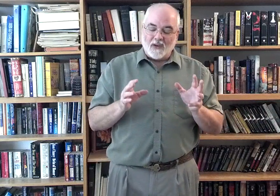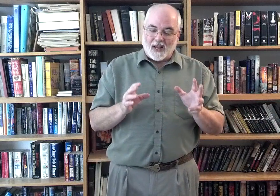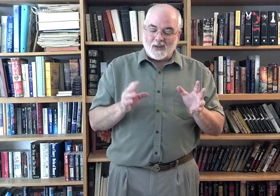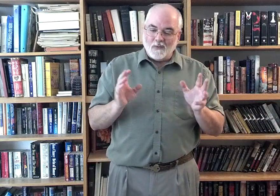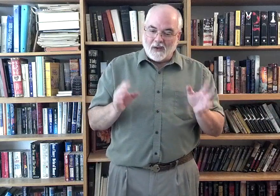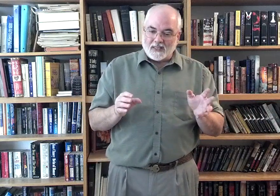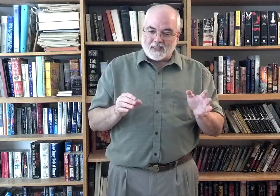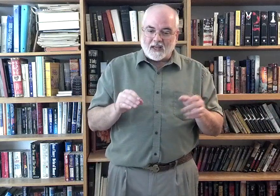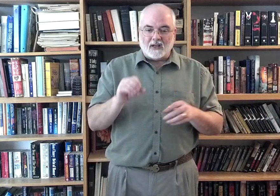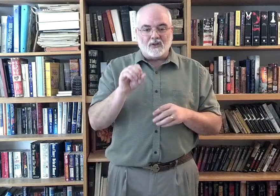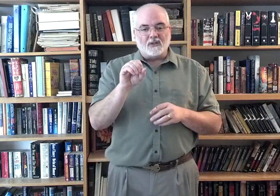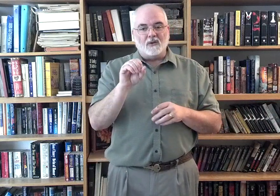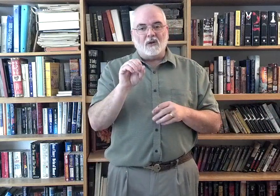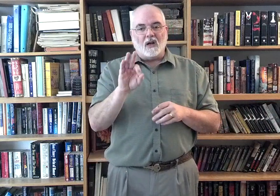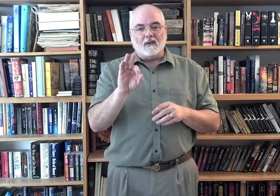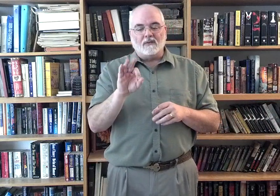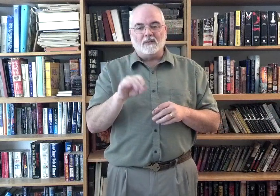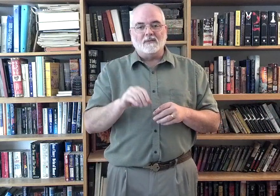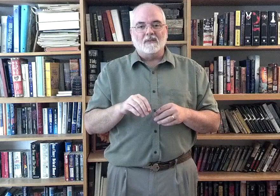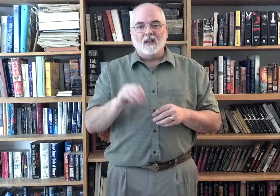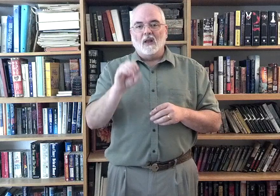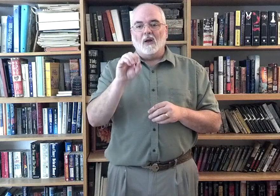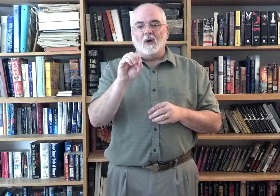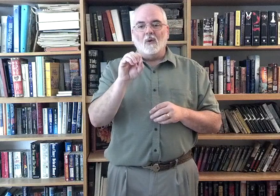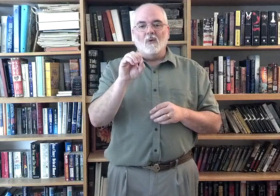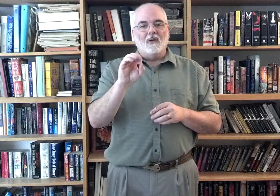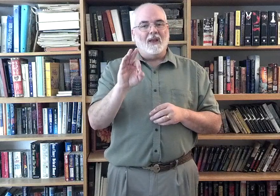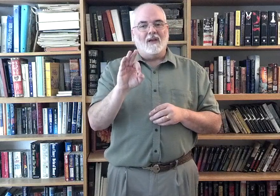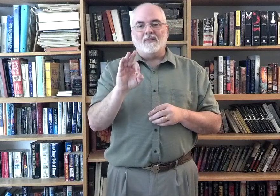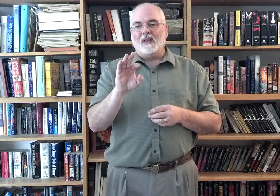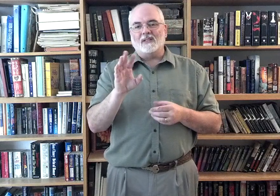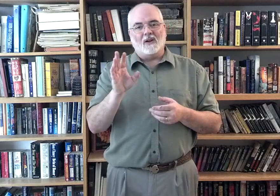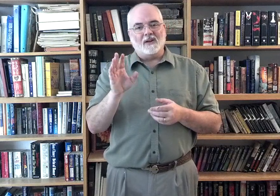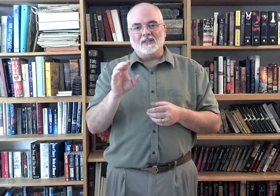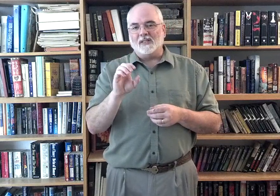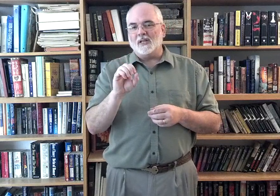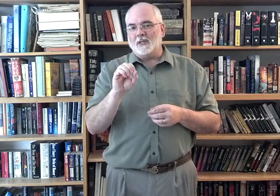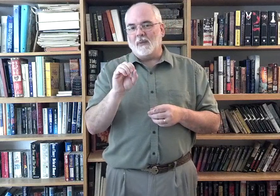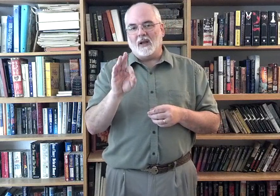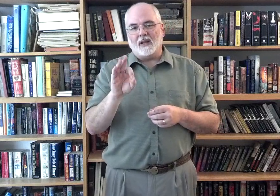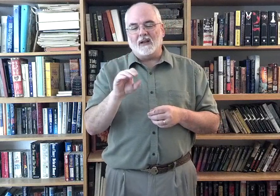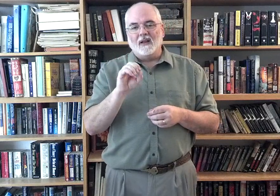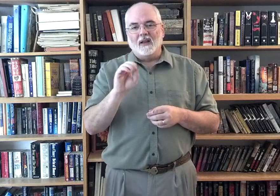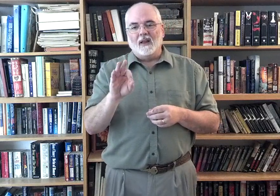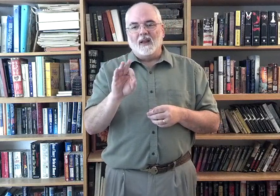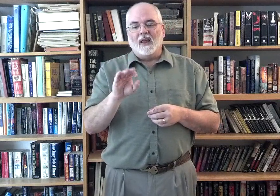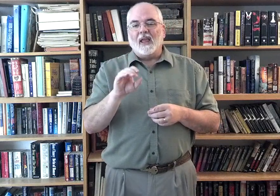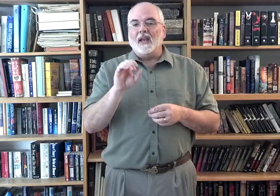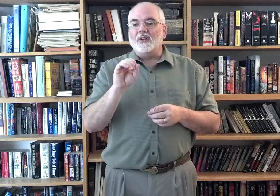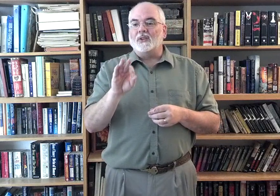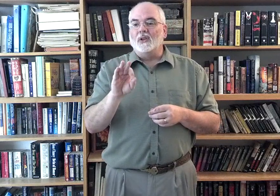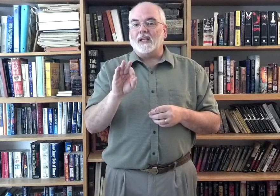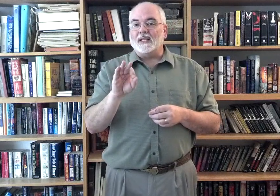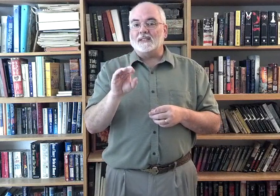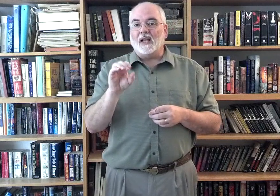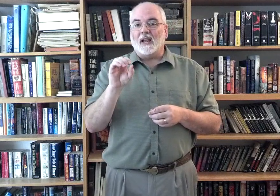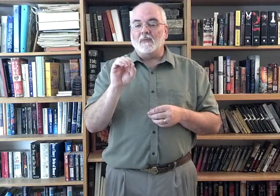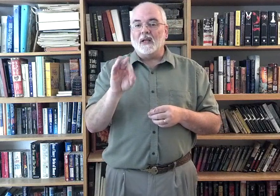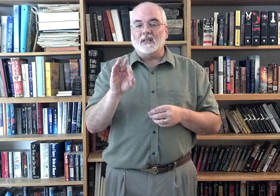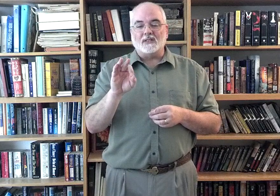like you must sign it, just do of. O-F. That's all it is. It's just spelling it. And it just looks like a sign because it's so